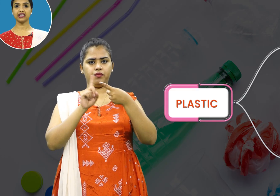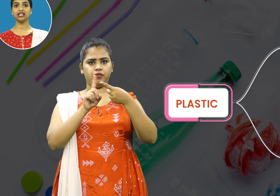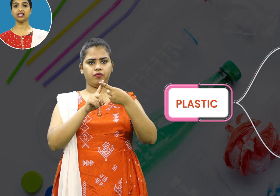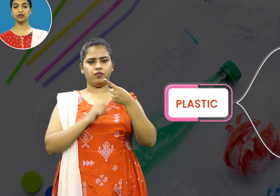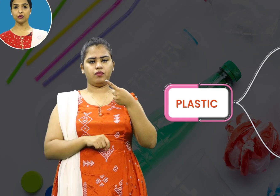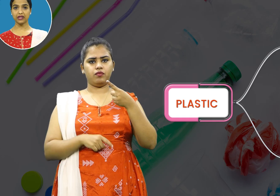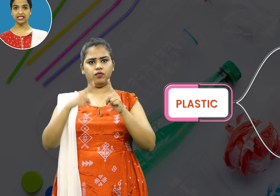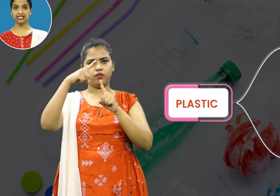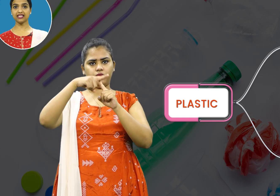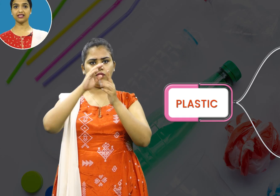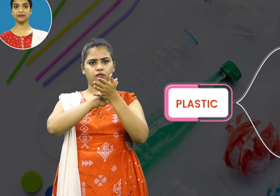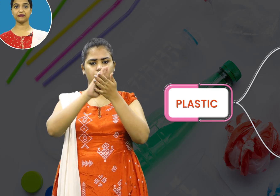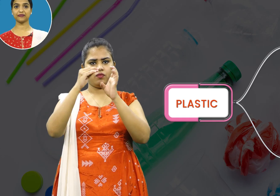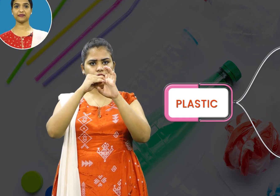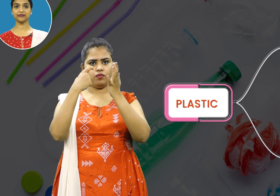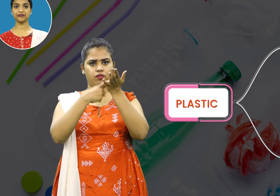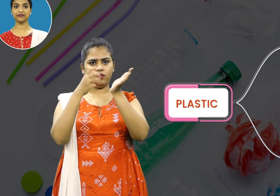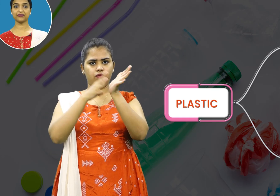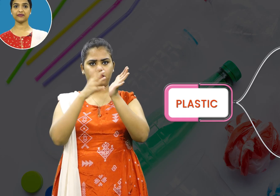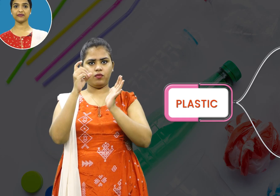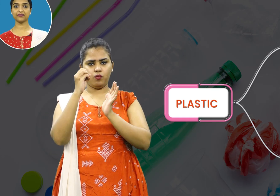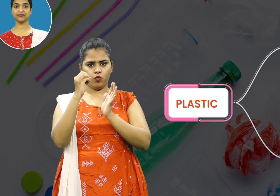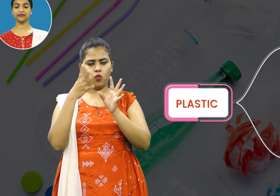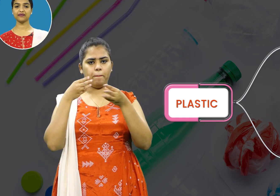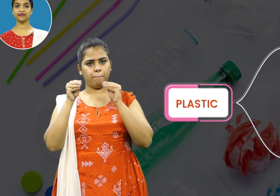First, thermoplastic.